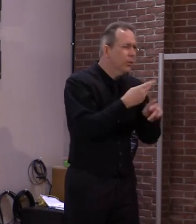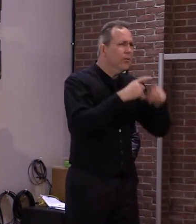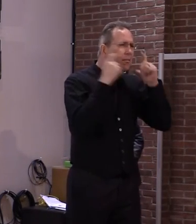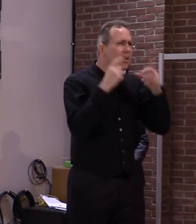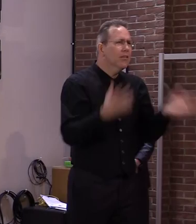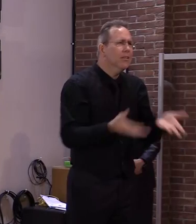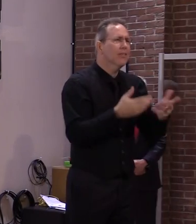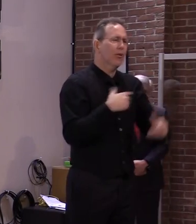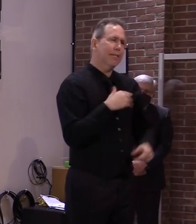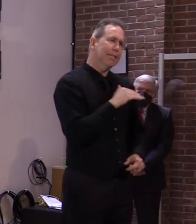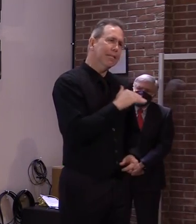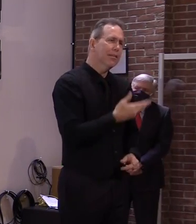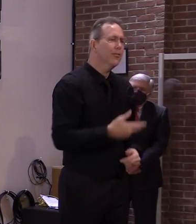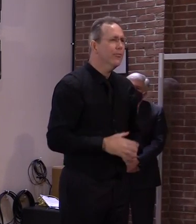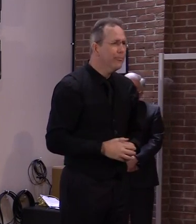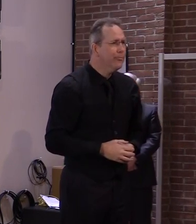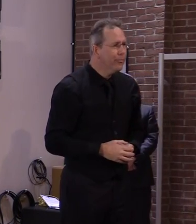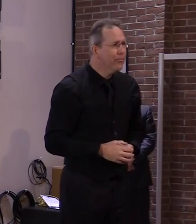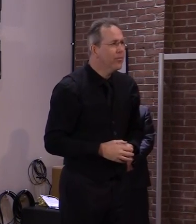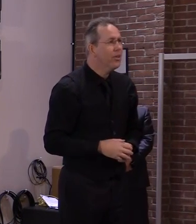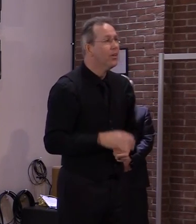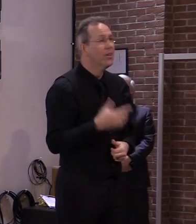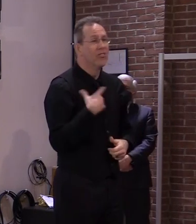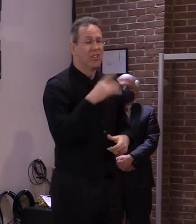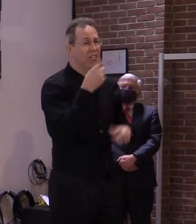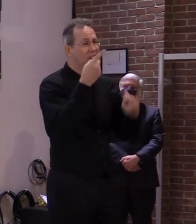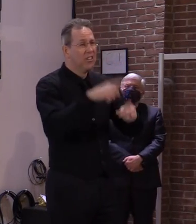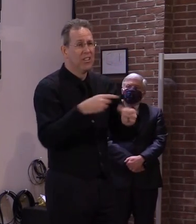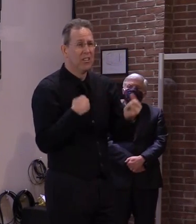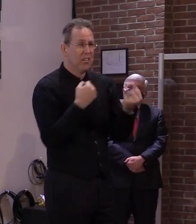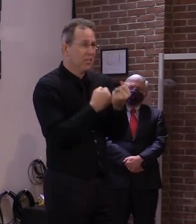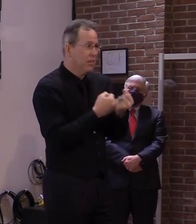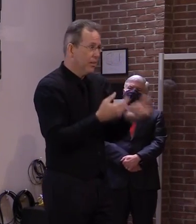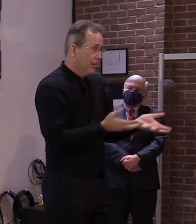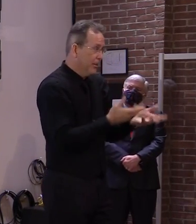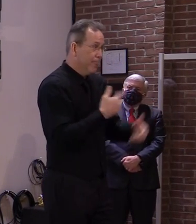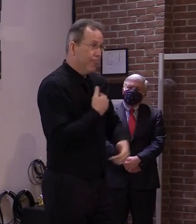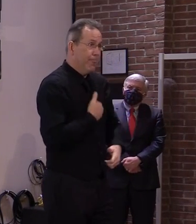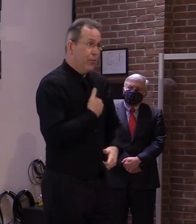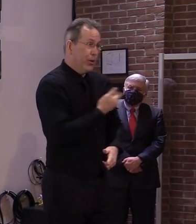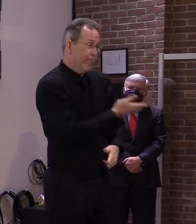for the franchisee, a business, but hopefully